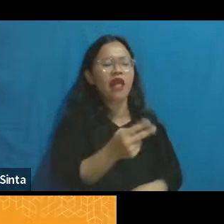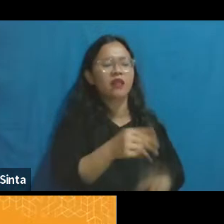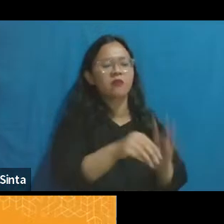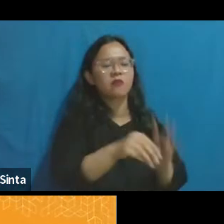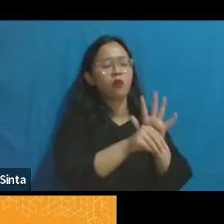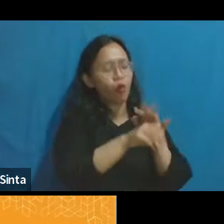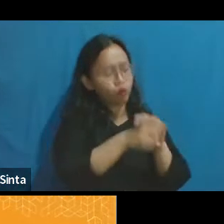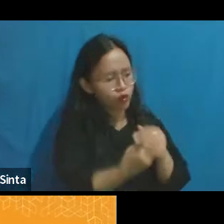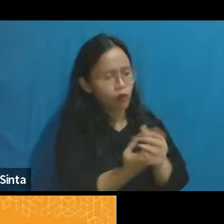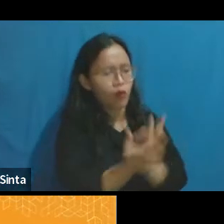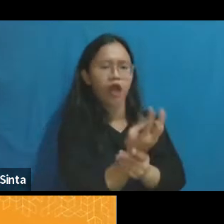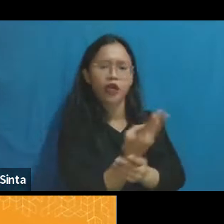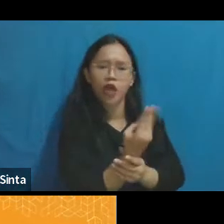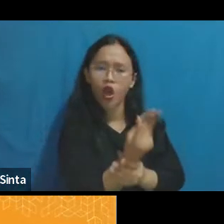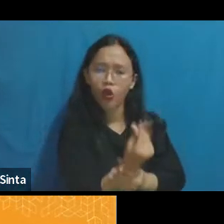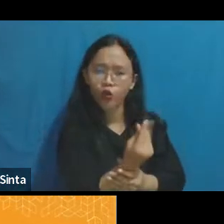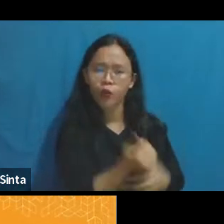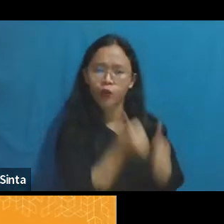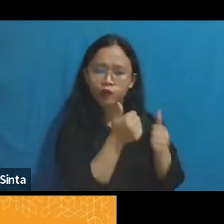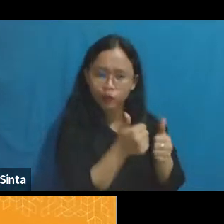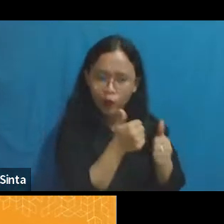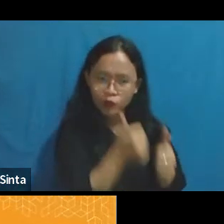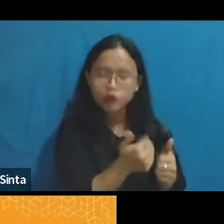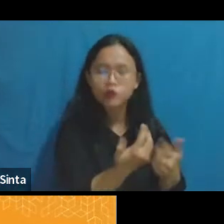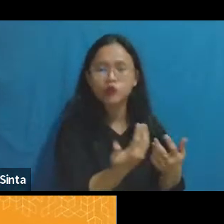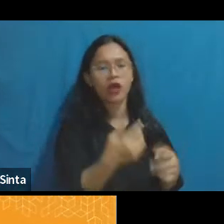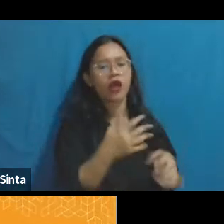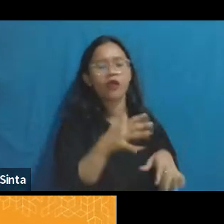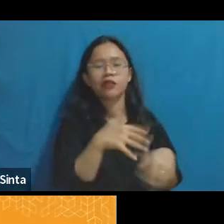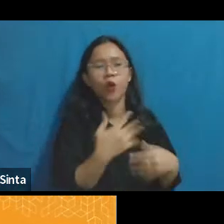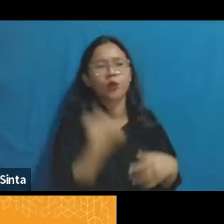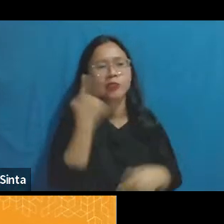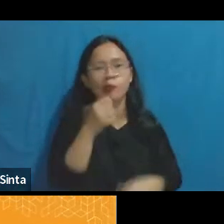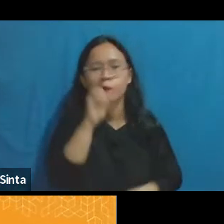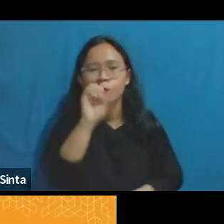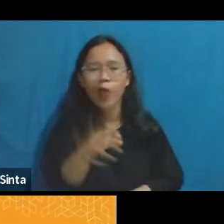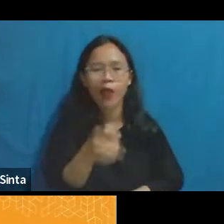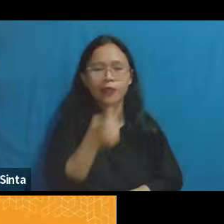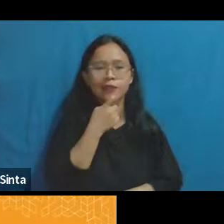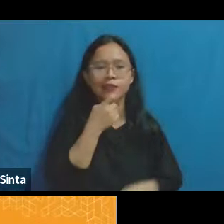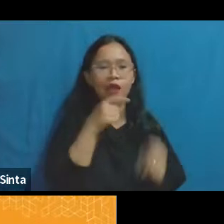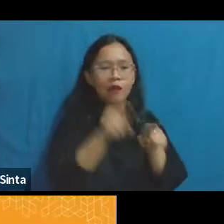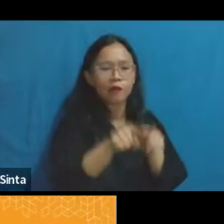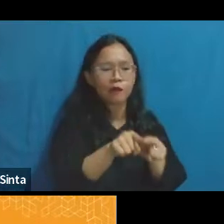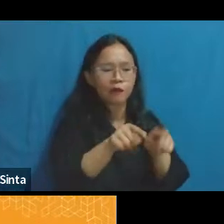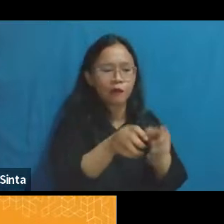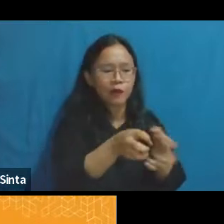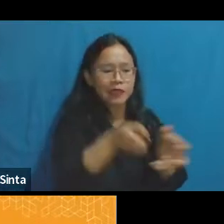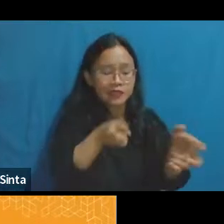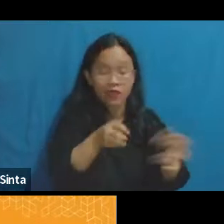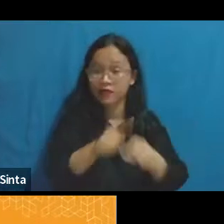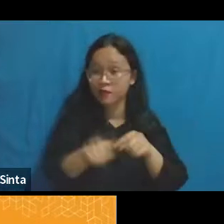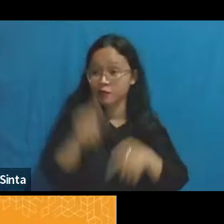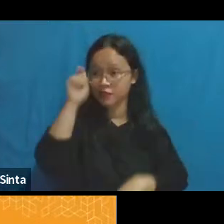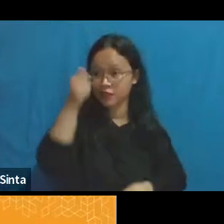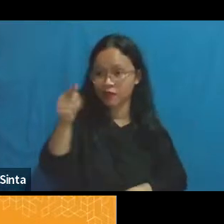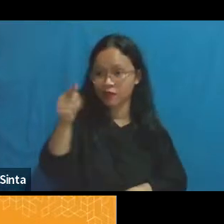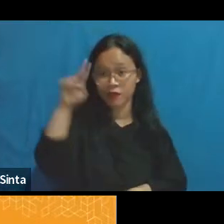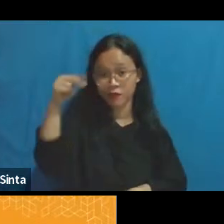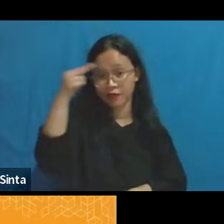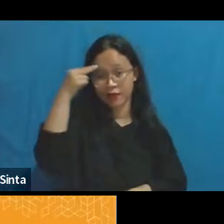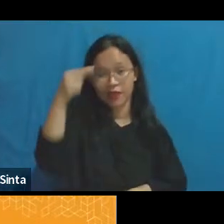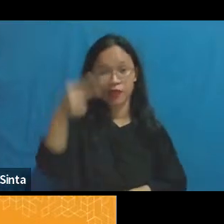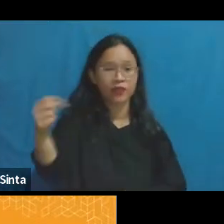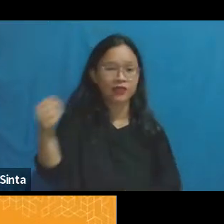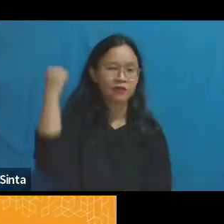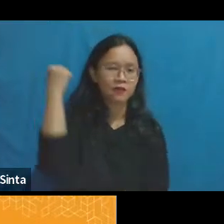also colonize us, because the government only focus on the infrastructure to